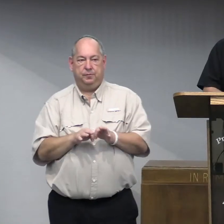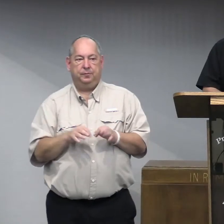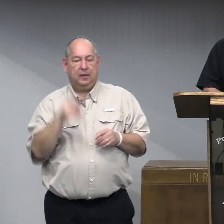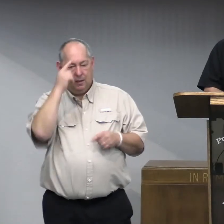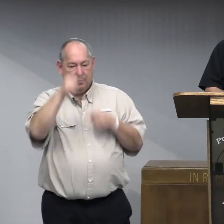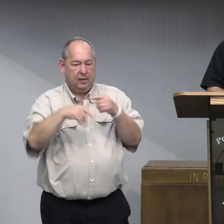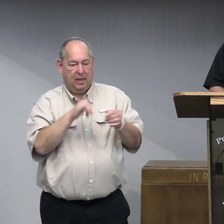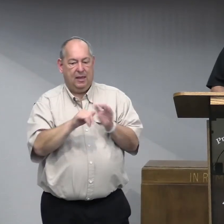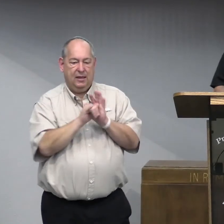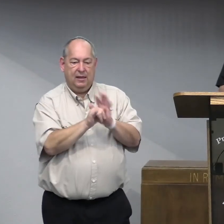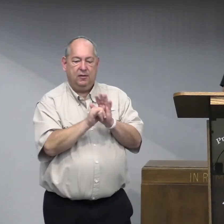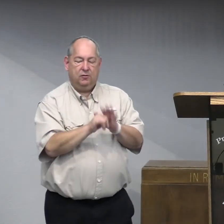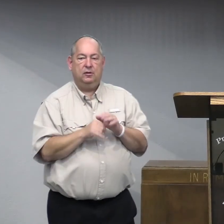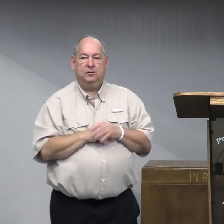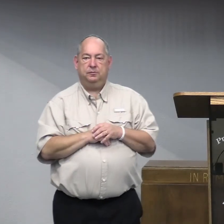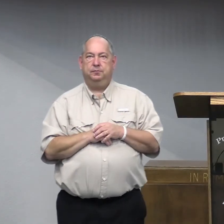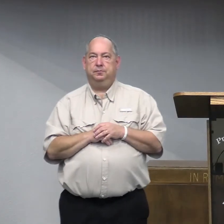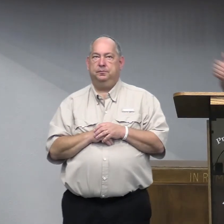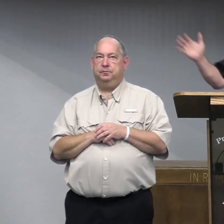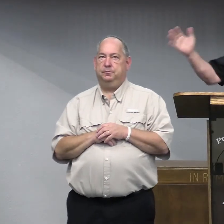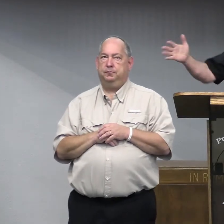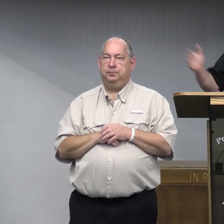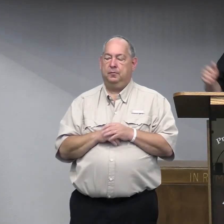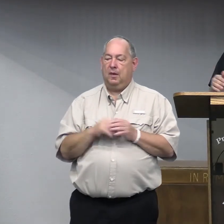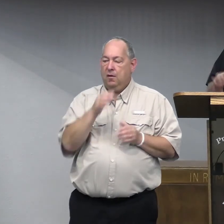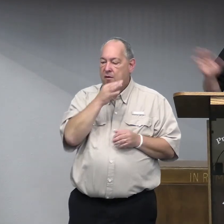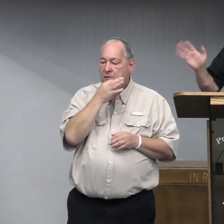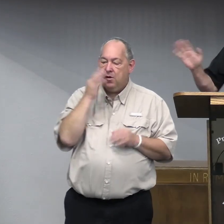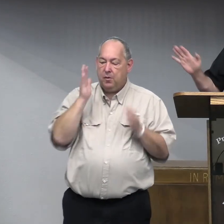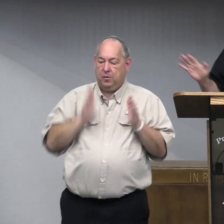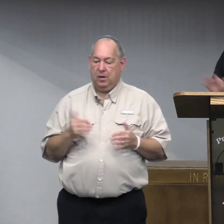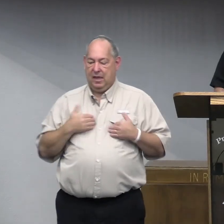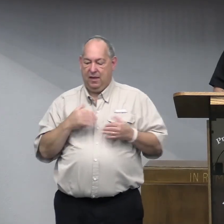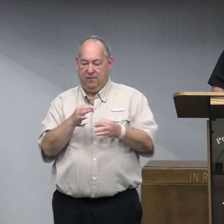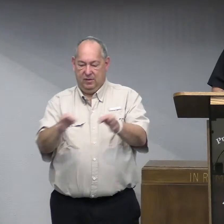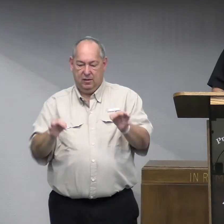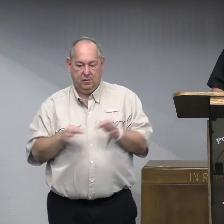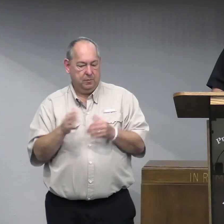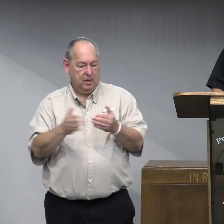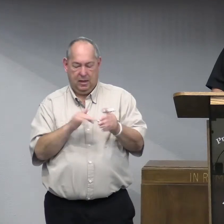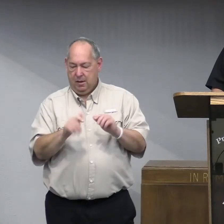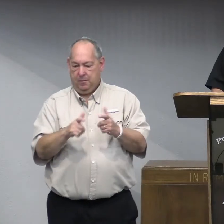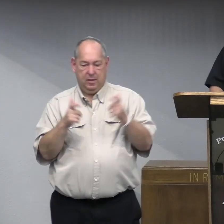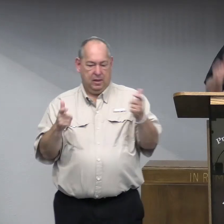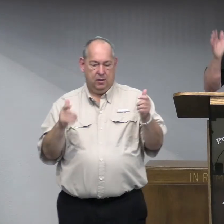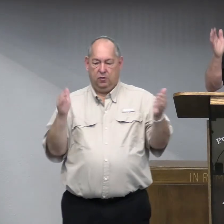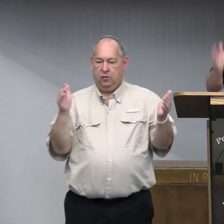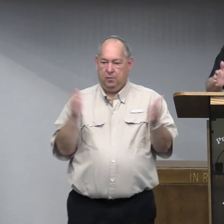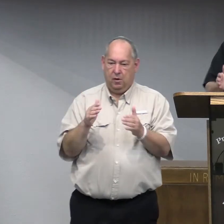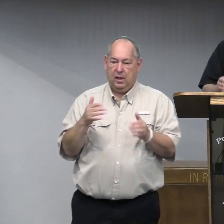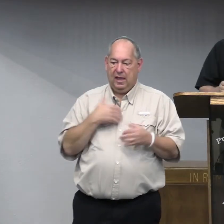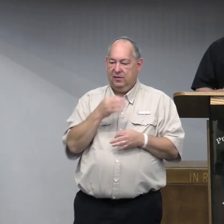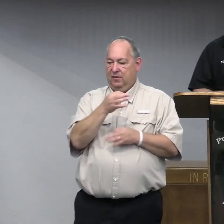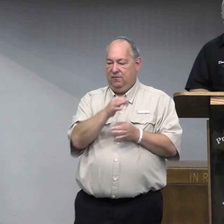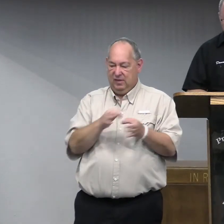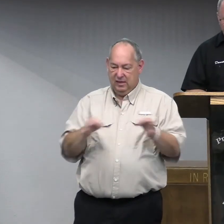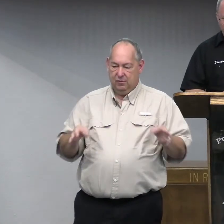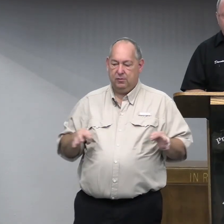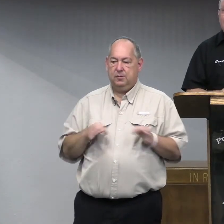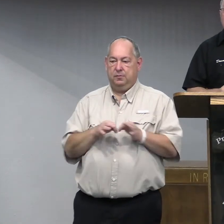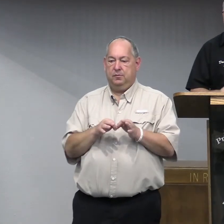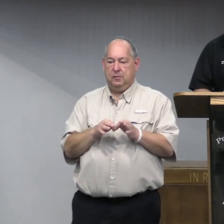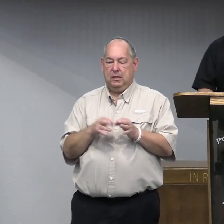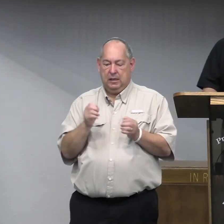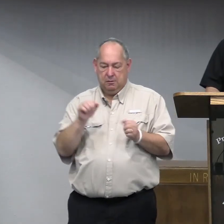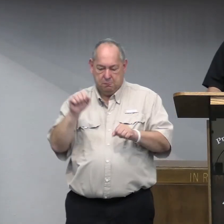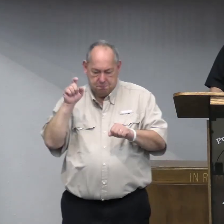about that illustration. A farmer has a field. Doesn't matter how big or small it is. He has a field, and